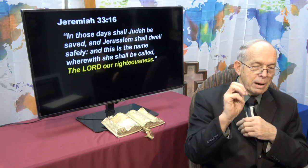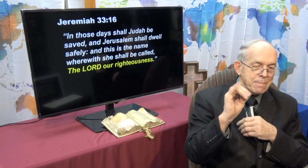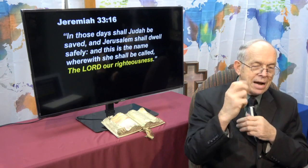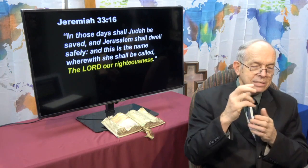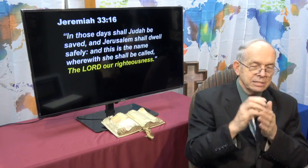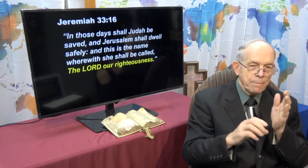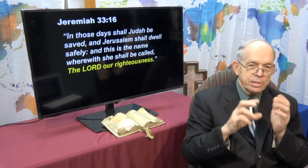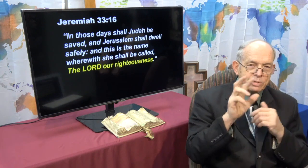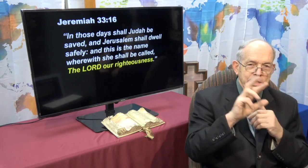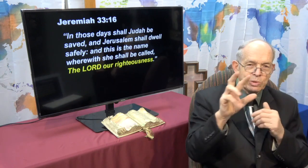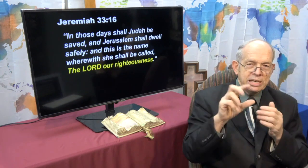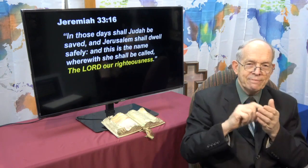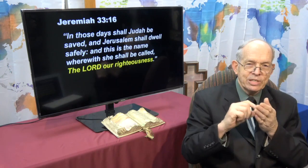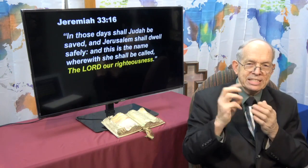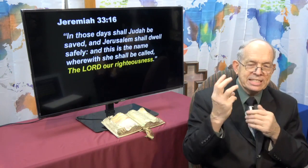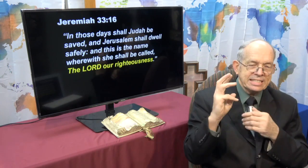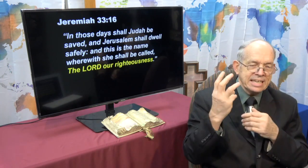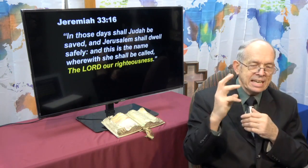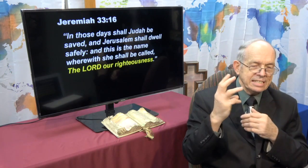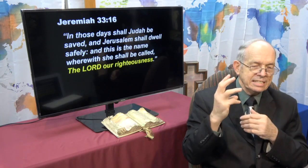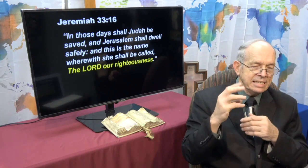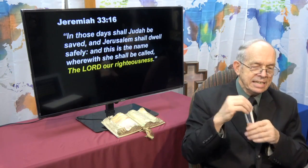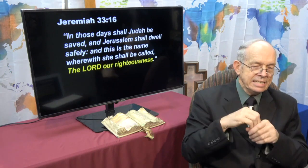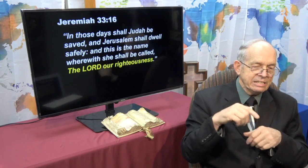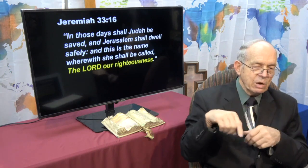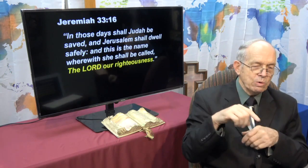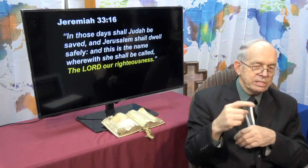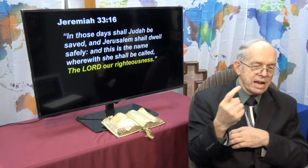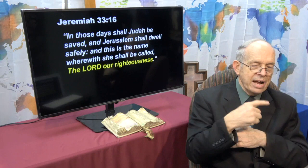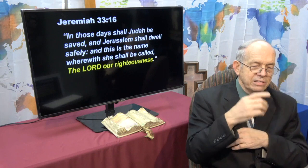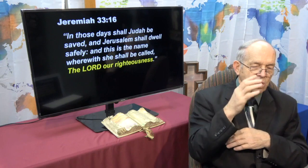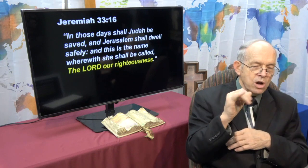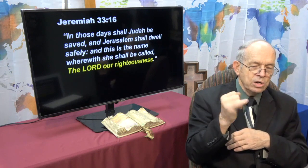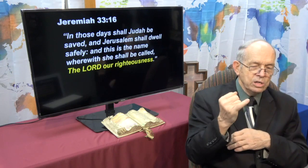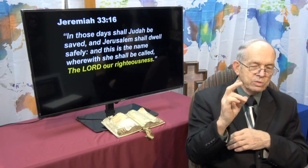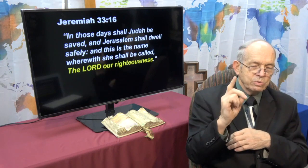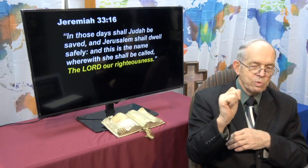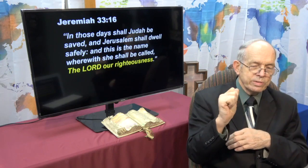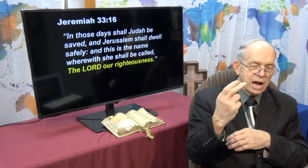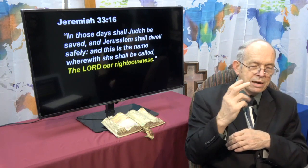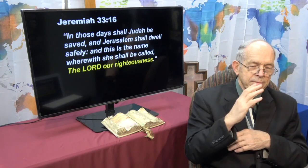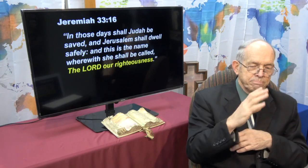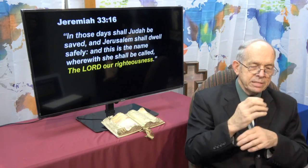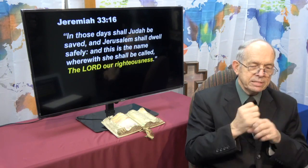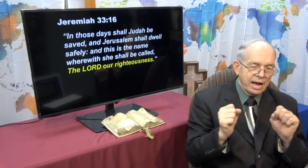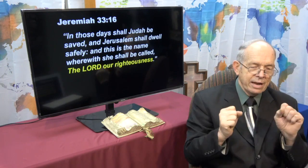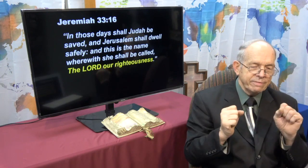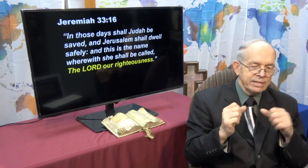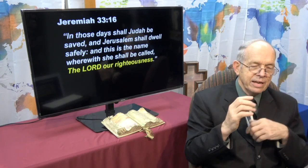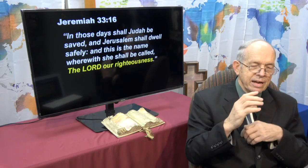Jeremiah chapter 33, verse 16. In those days shall Judah be saved,